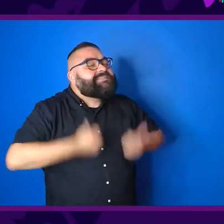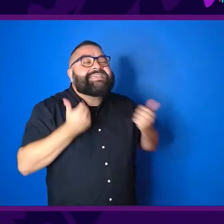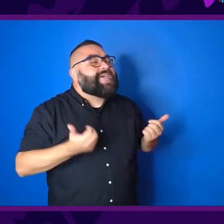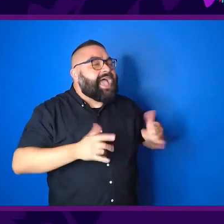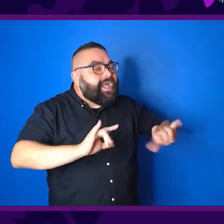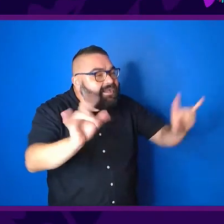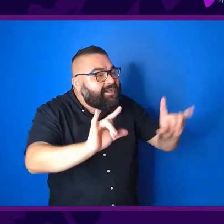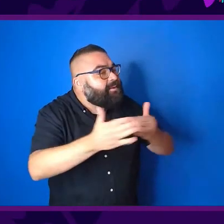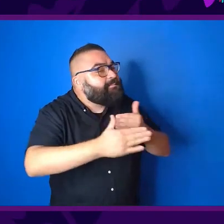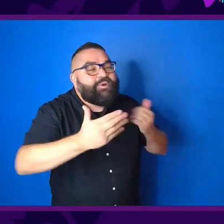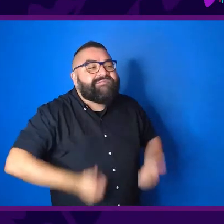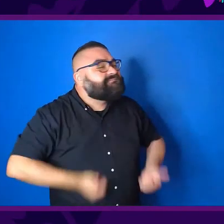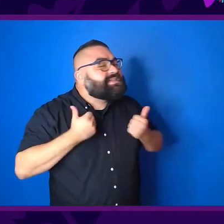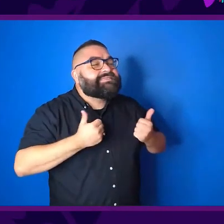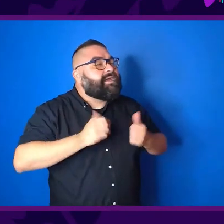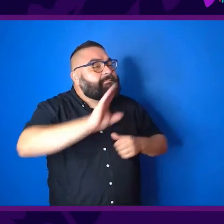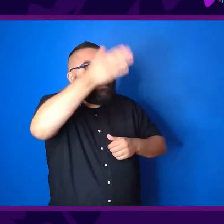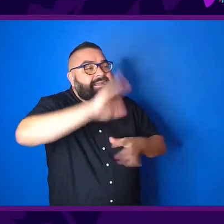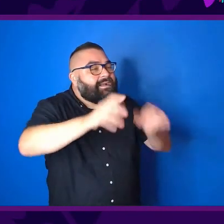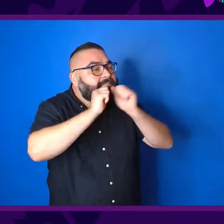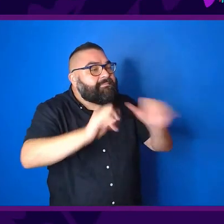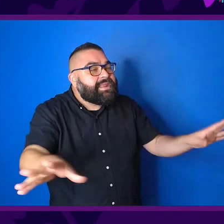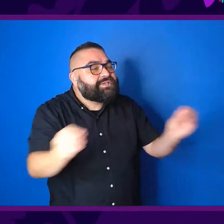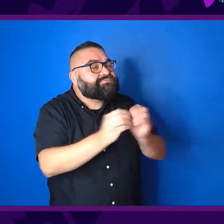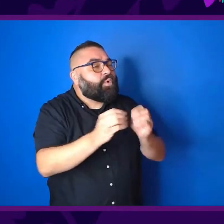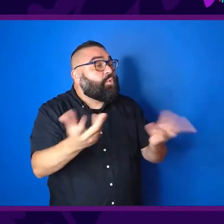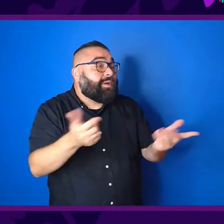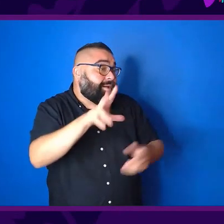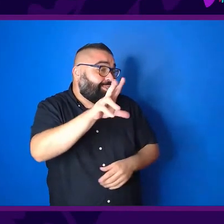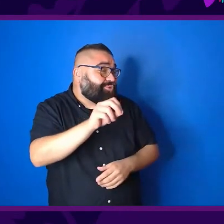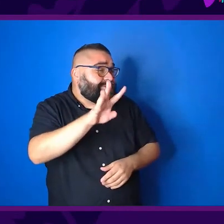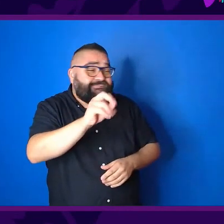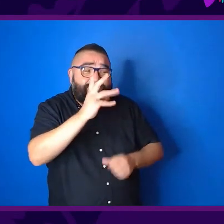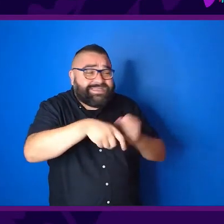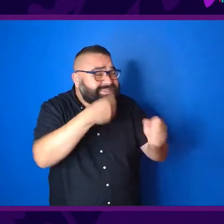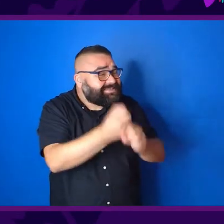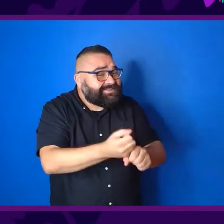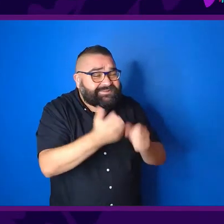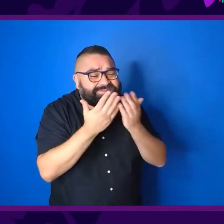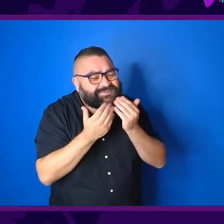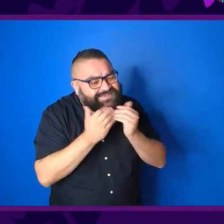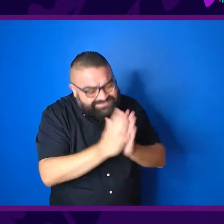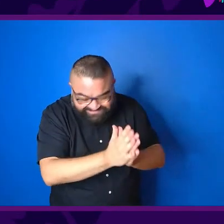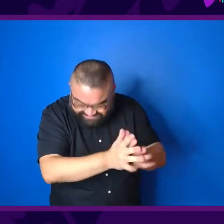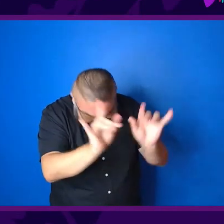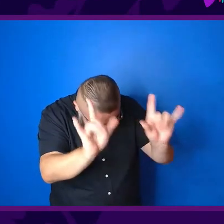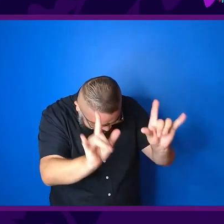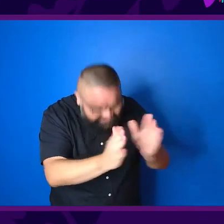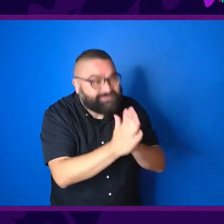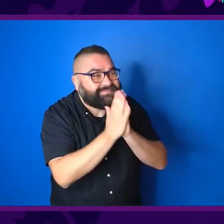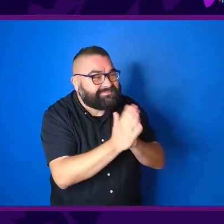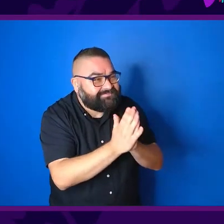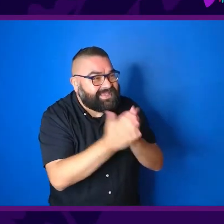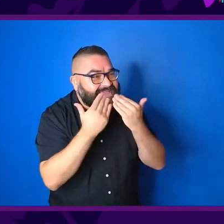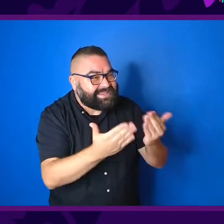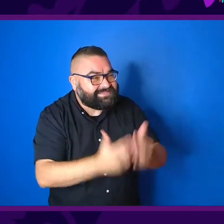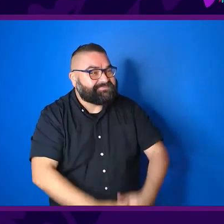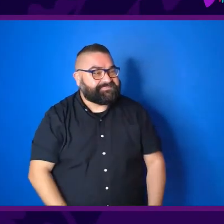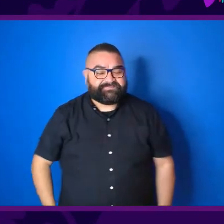May God bless you with another 30, 40 years, my darling. I love you. Thank you. Gracias. Thank